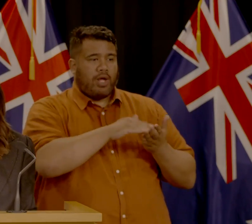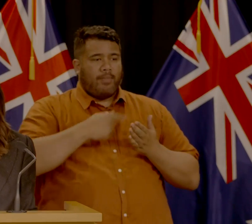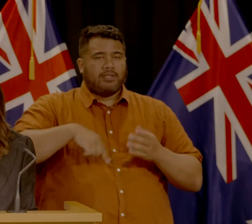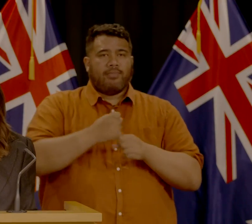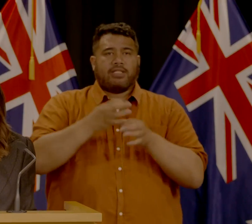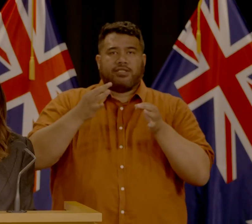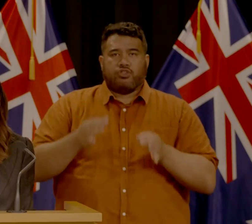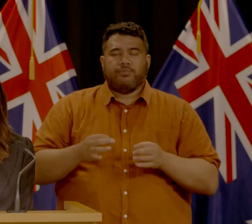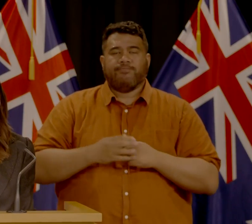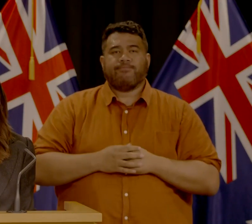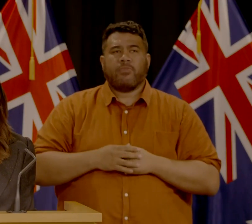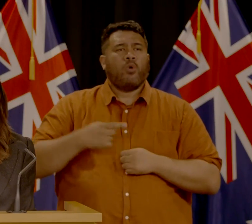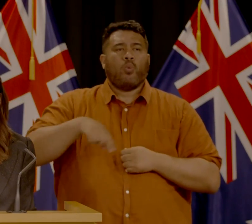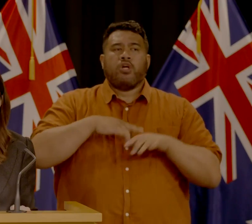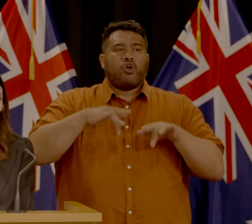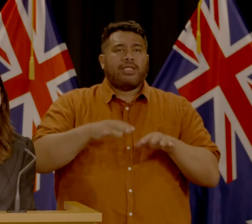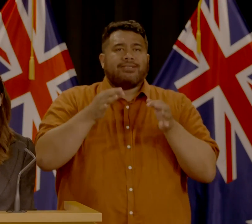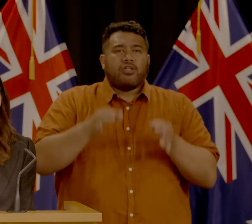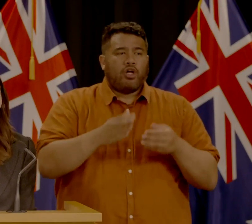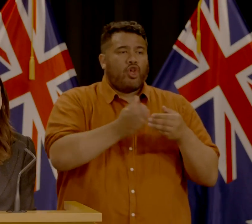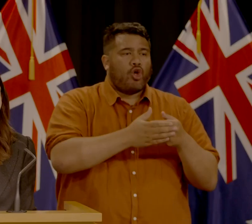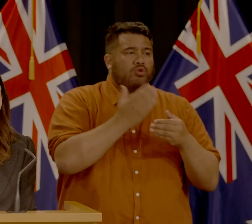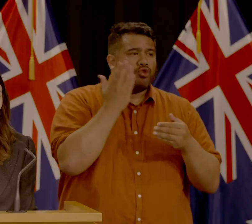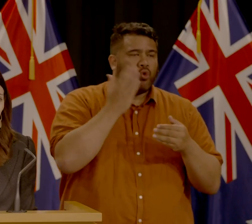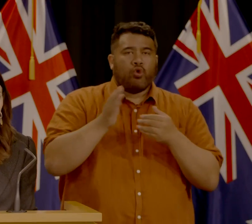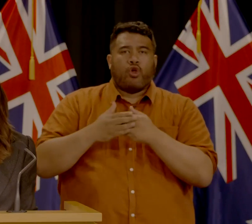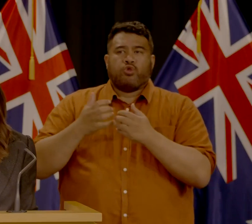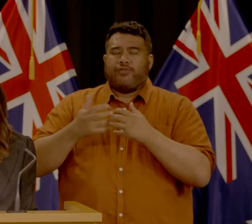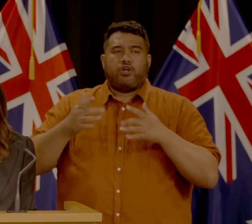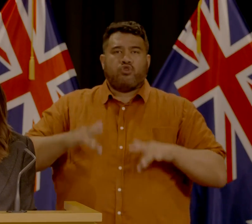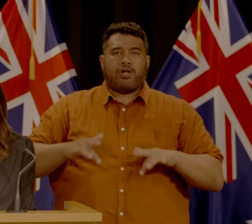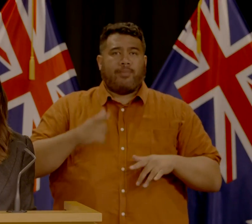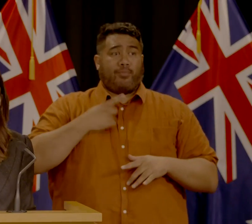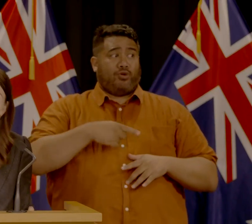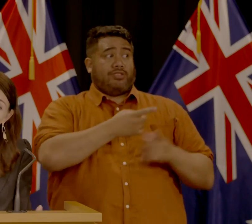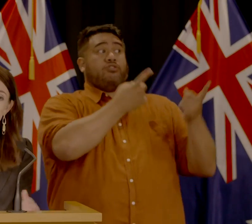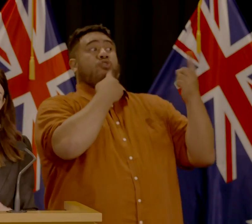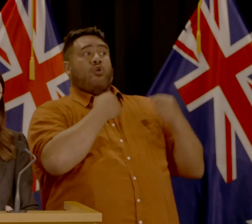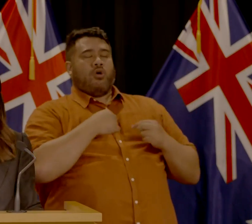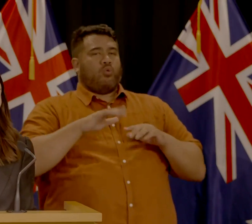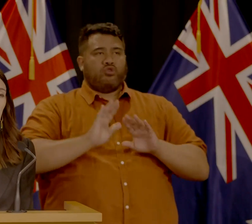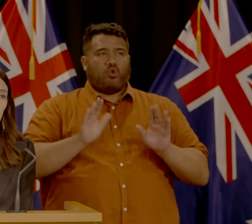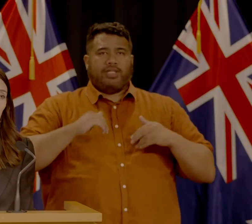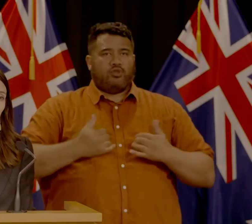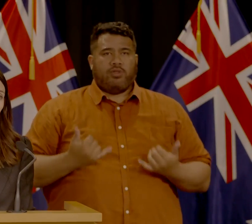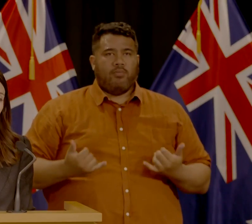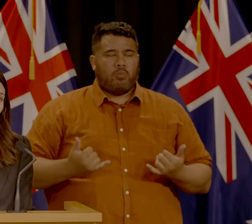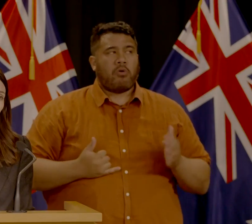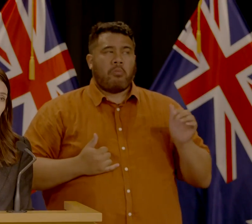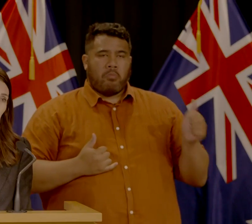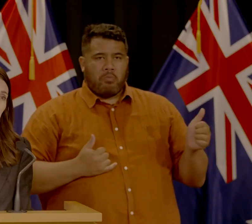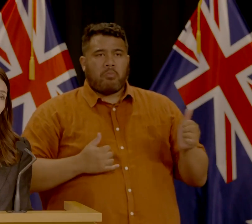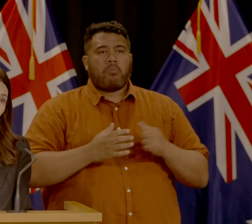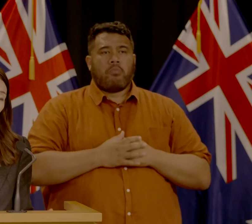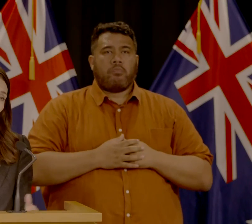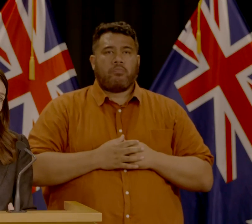that decision at this point because we're being told that that is not where New Zealand is at, nor necessarily would it protect and